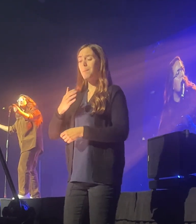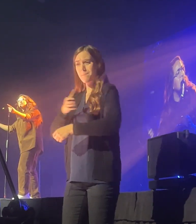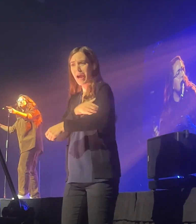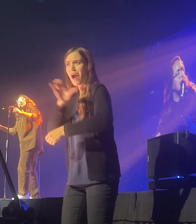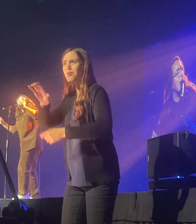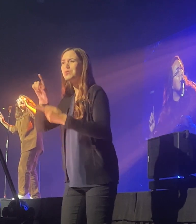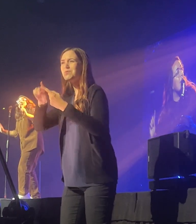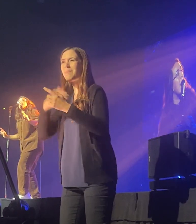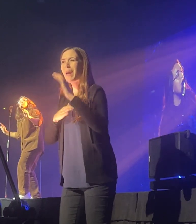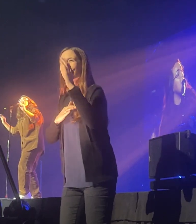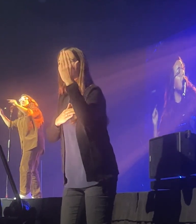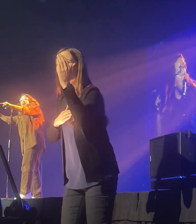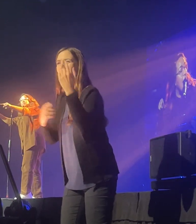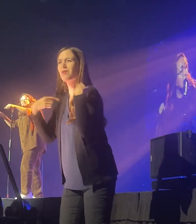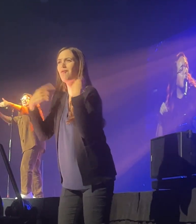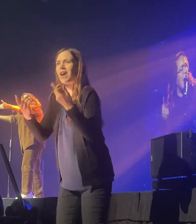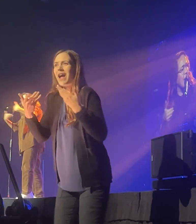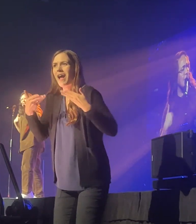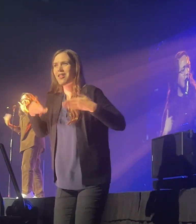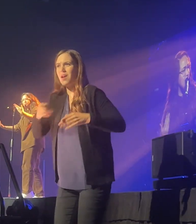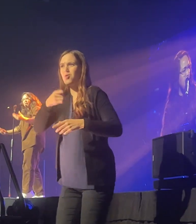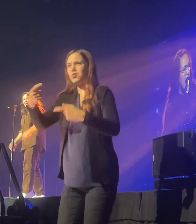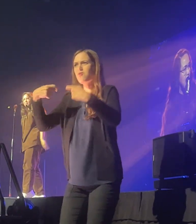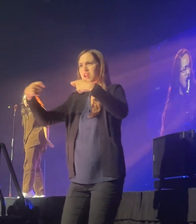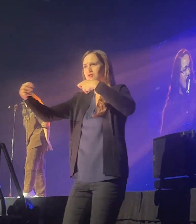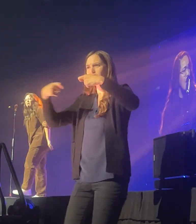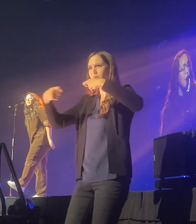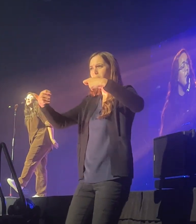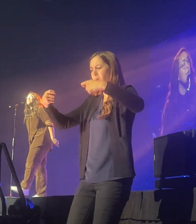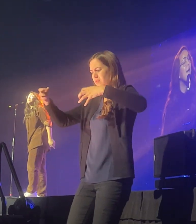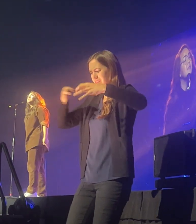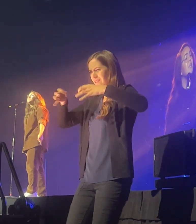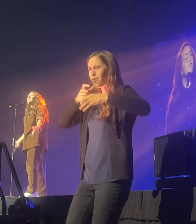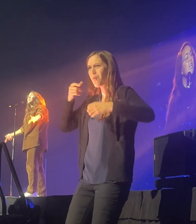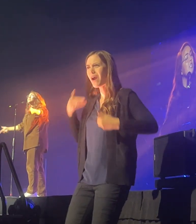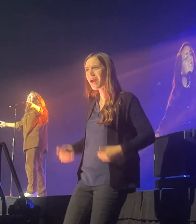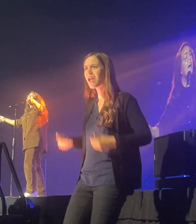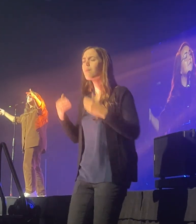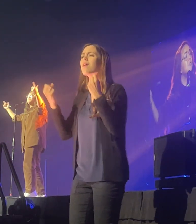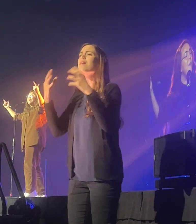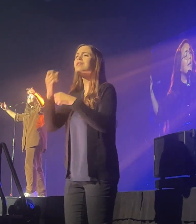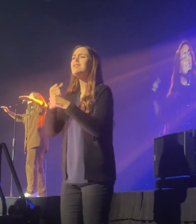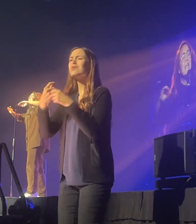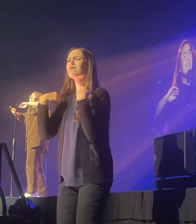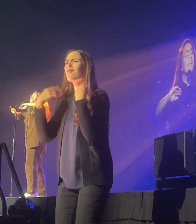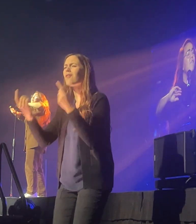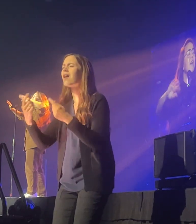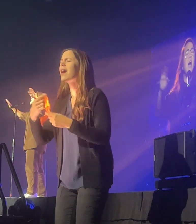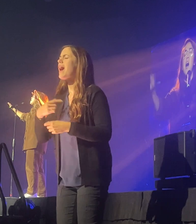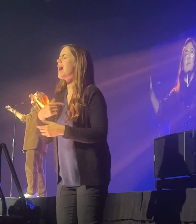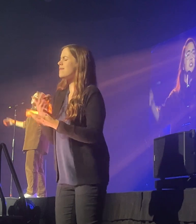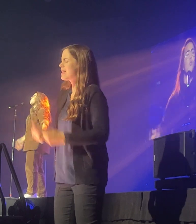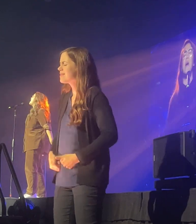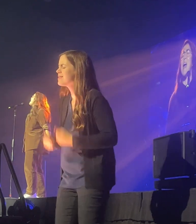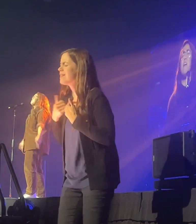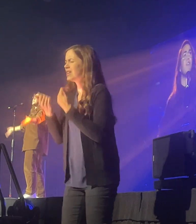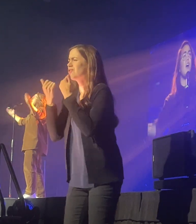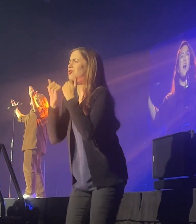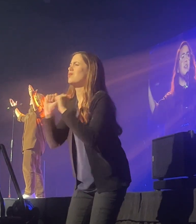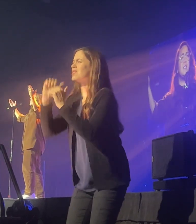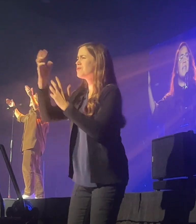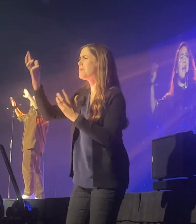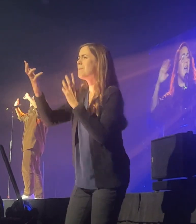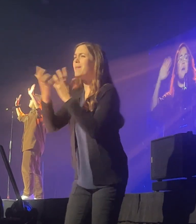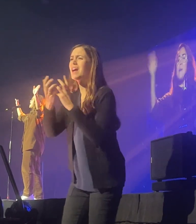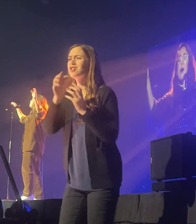surrounding, and enable them to identify me. The amount of years I've spent living up to whatever